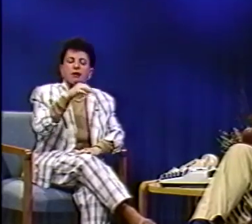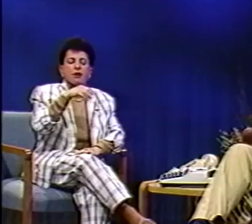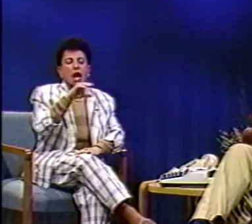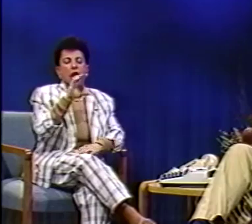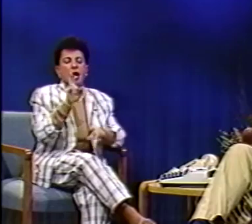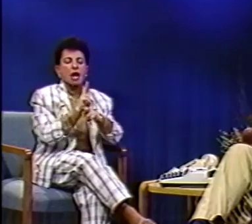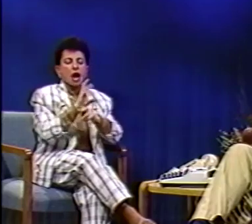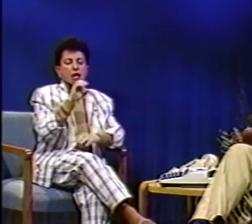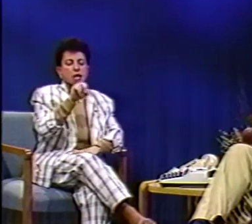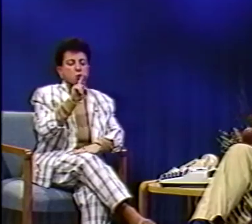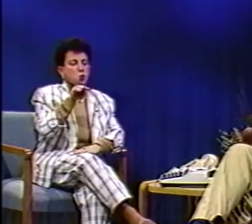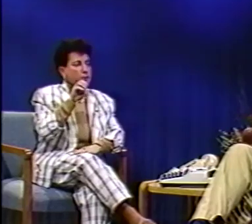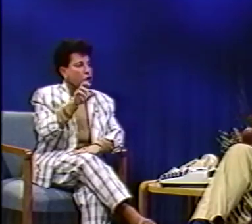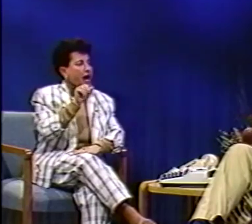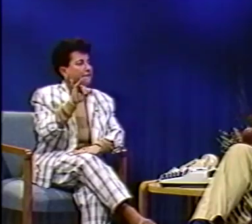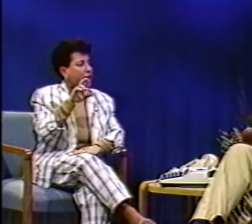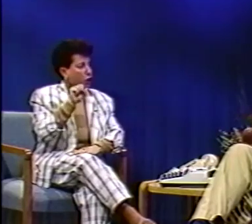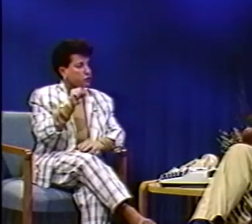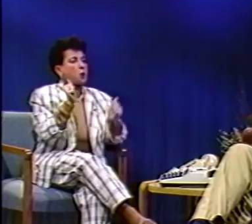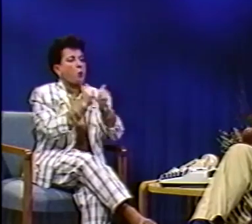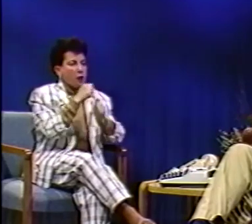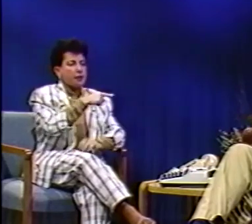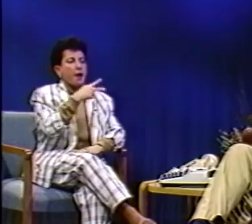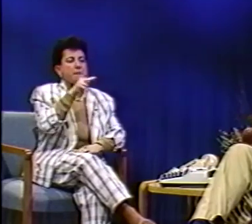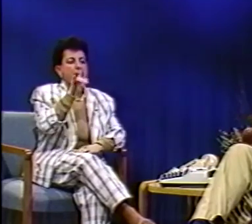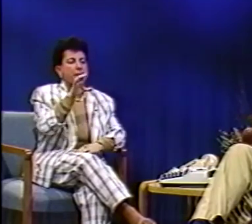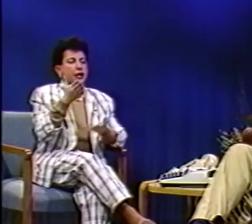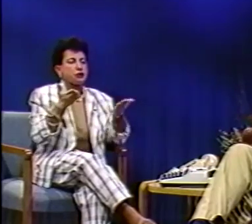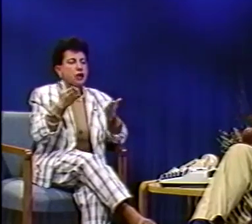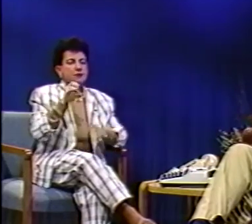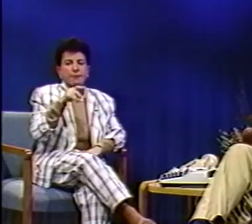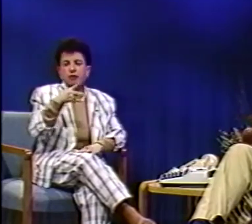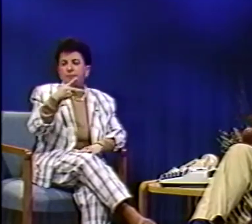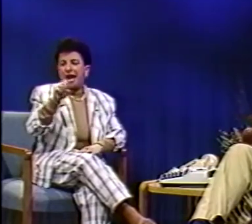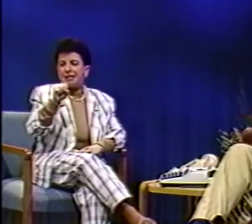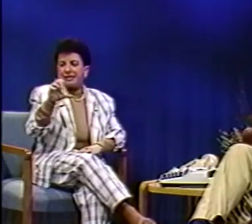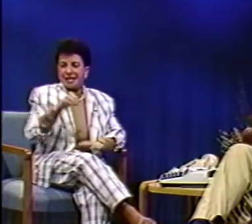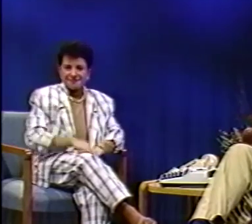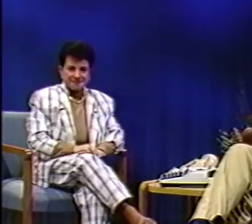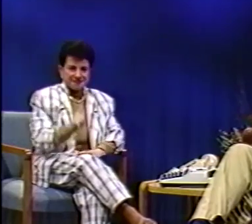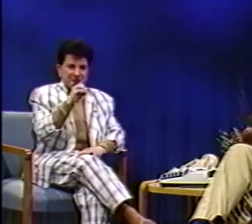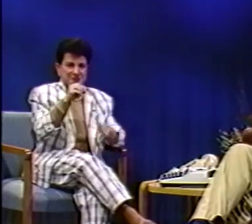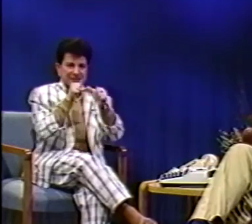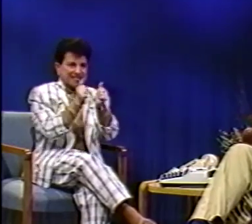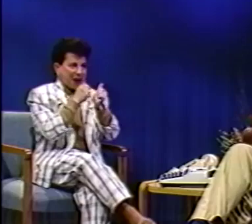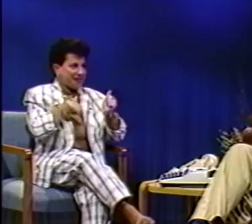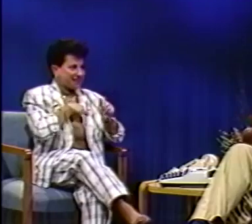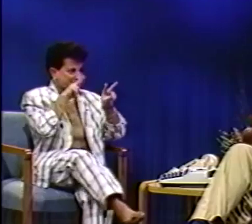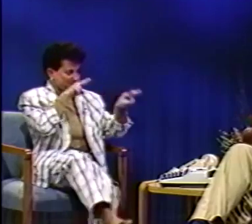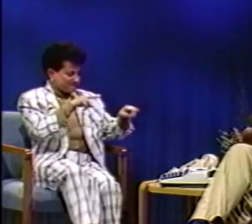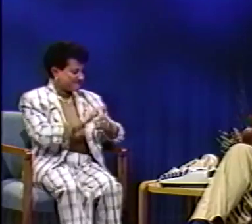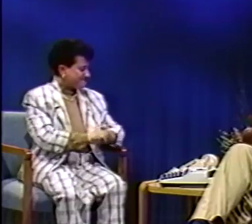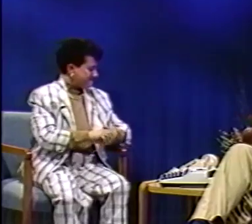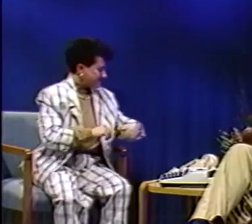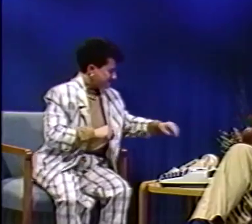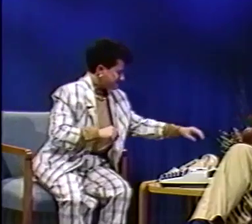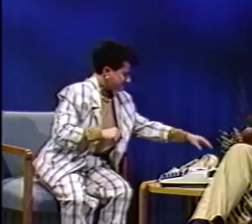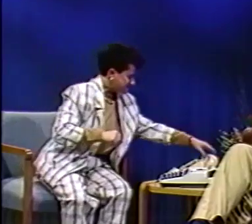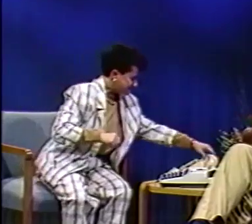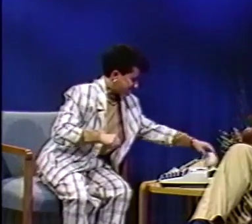And I'm going to call Marge Baker, who is with Consumer Affairs at the Public Service Commission. So stay with us and we'll see